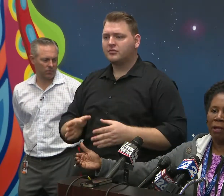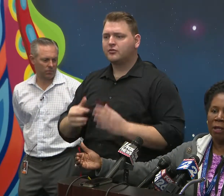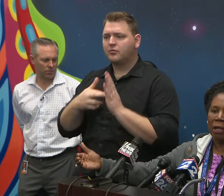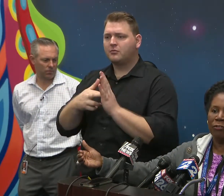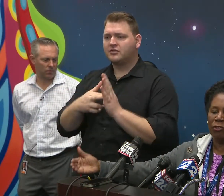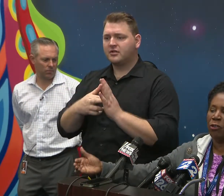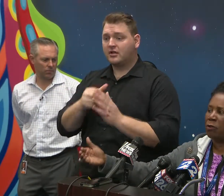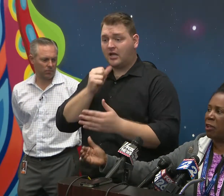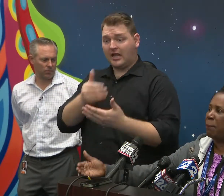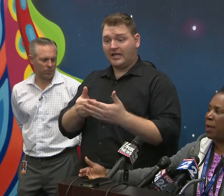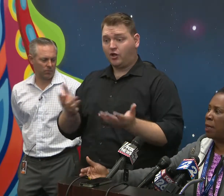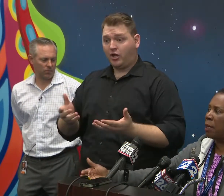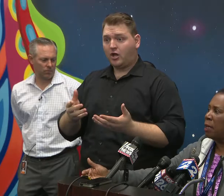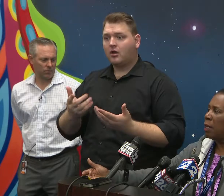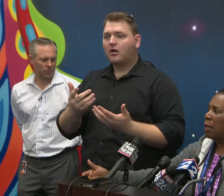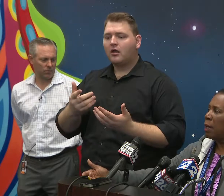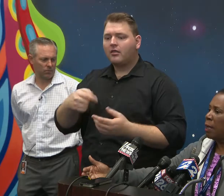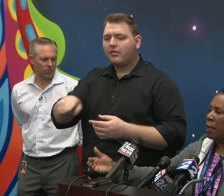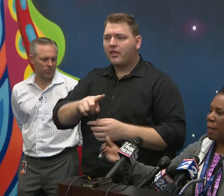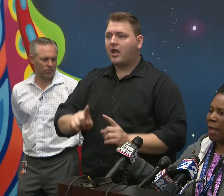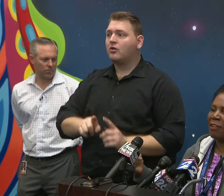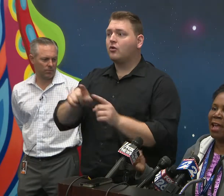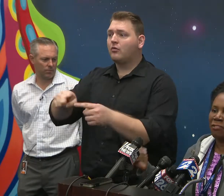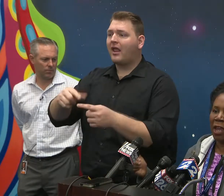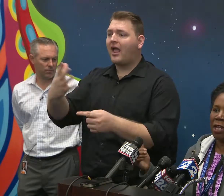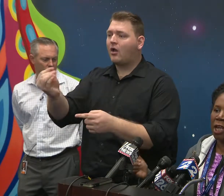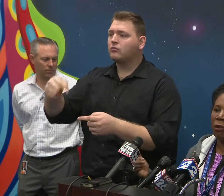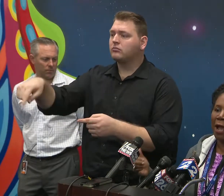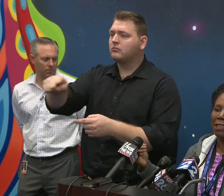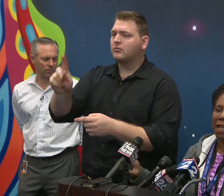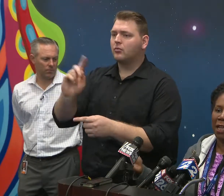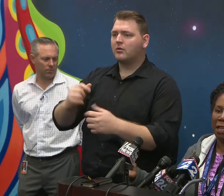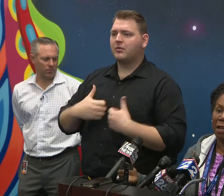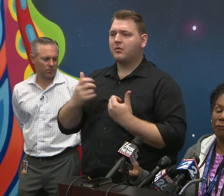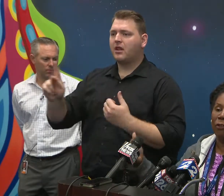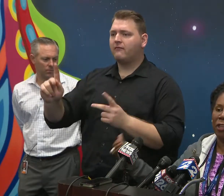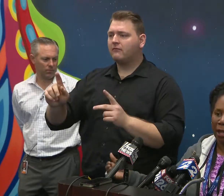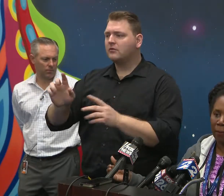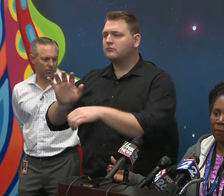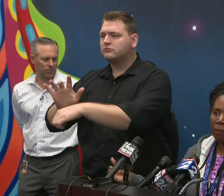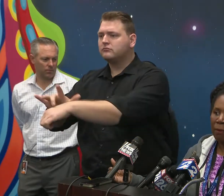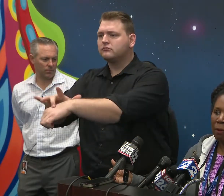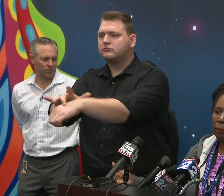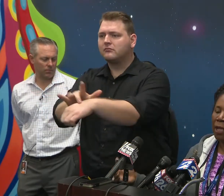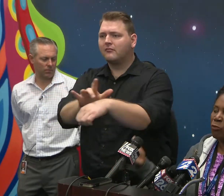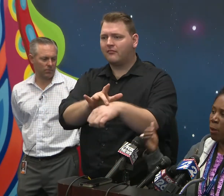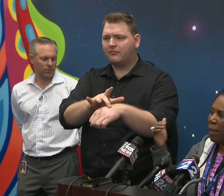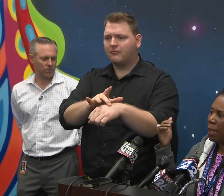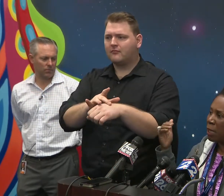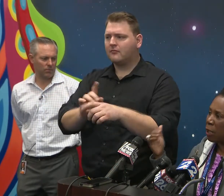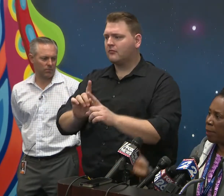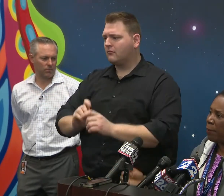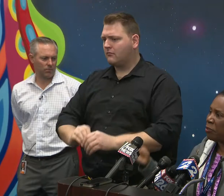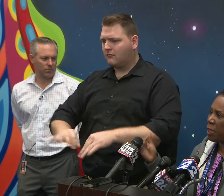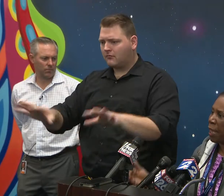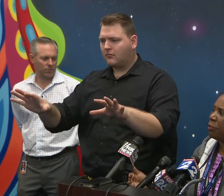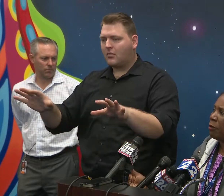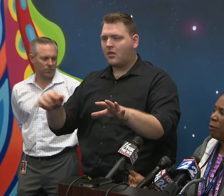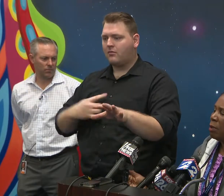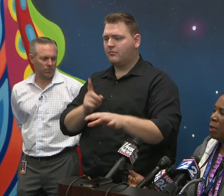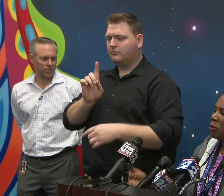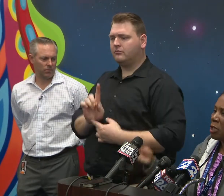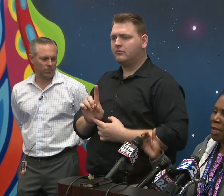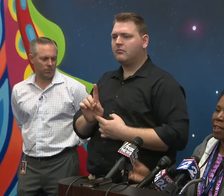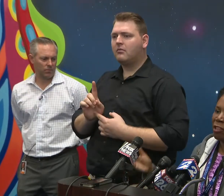their constituents have been, as I stand here, I stand there for them, because we're making a commitment